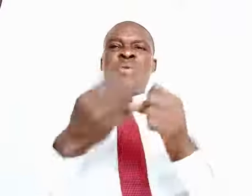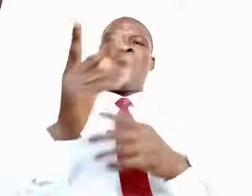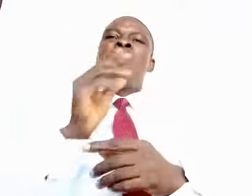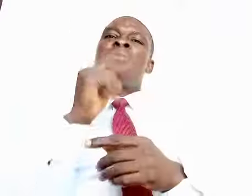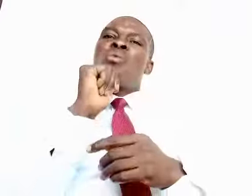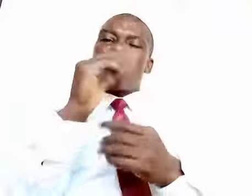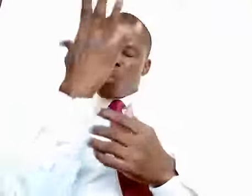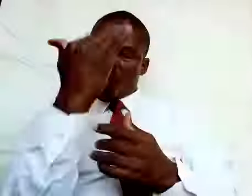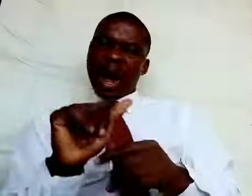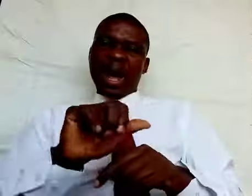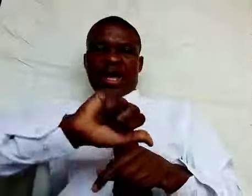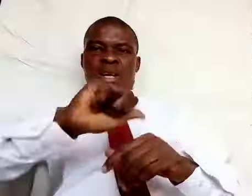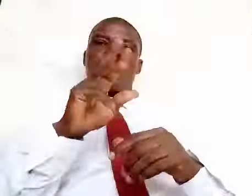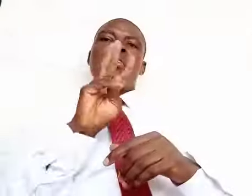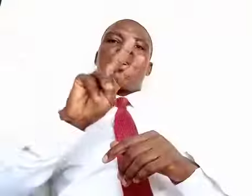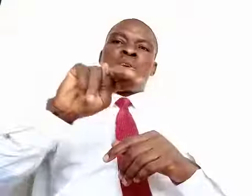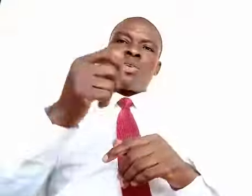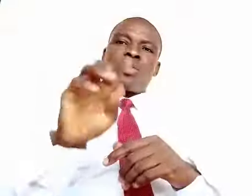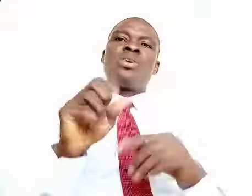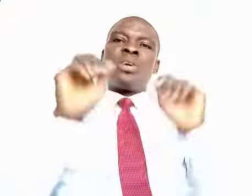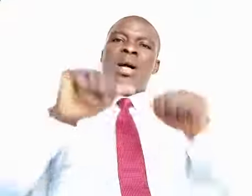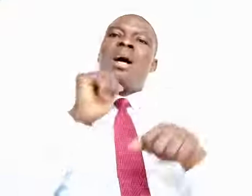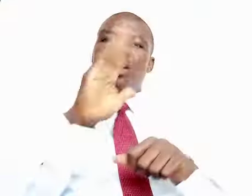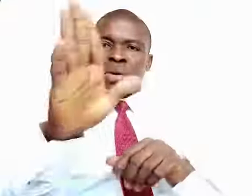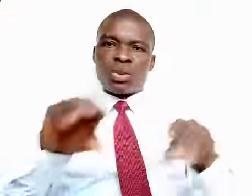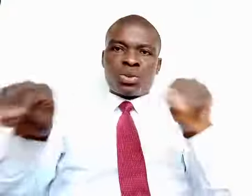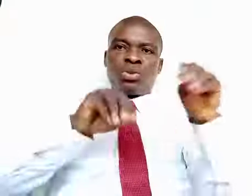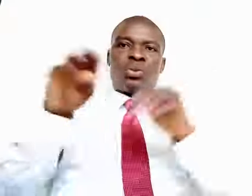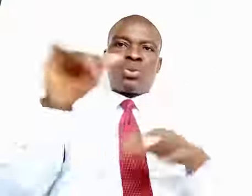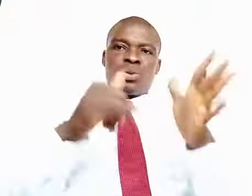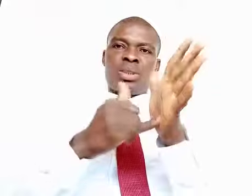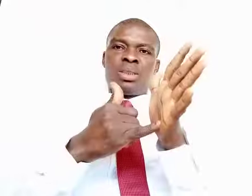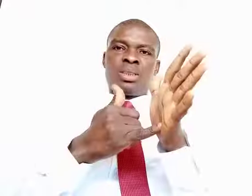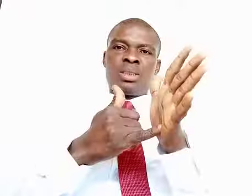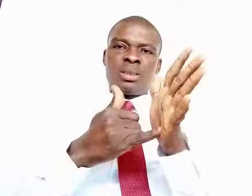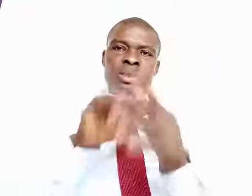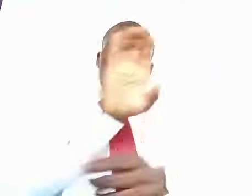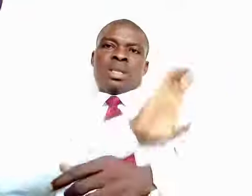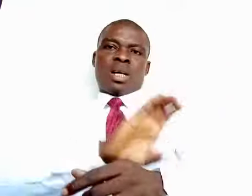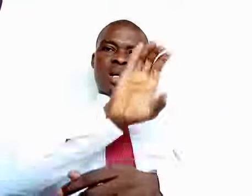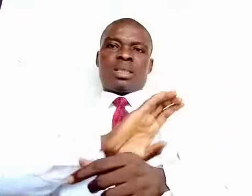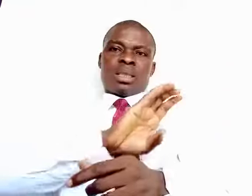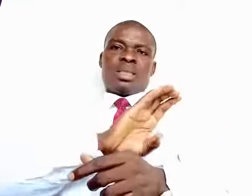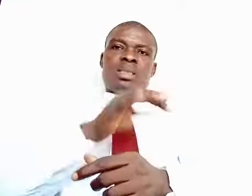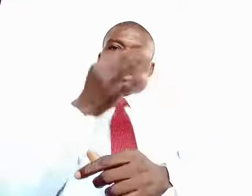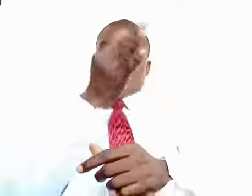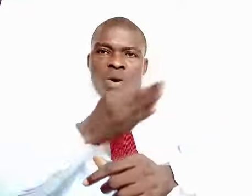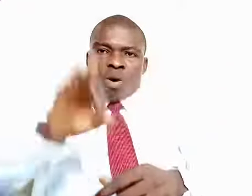will not perform any of the activities. Characteristics of living things.